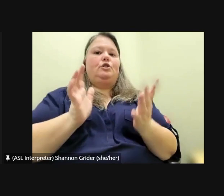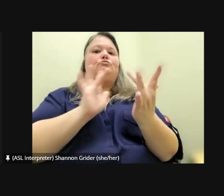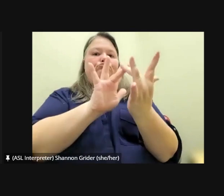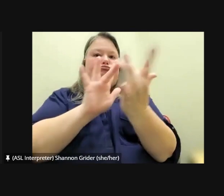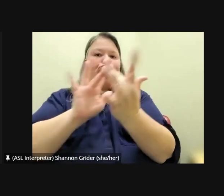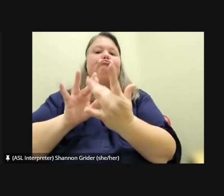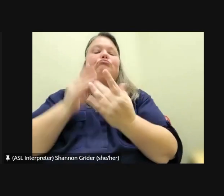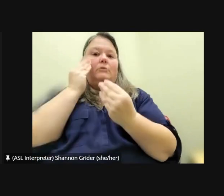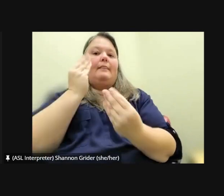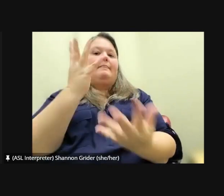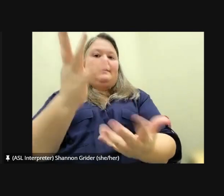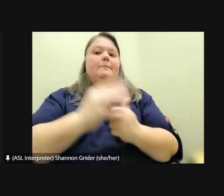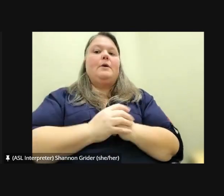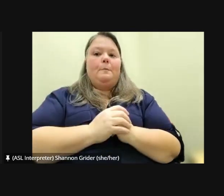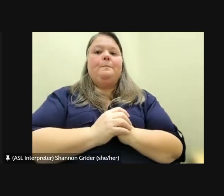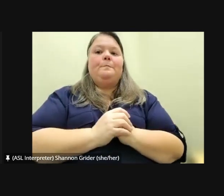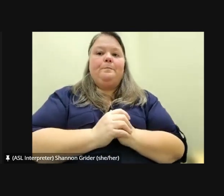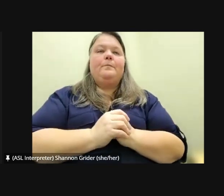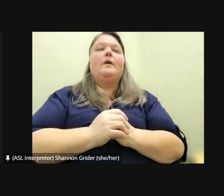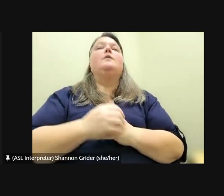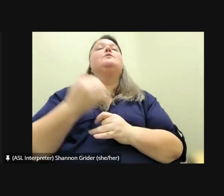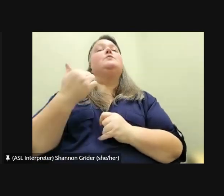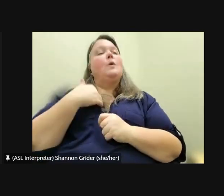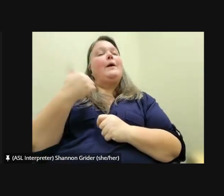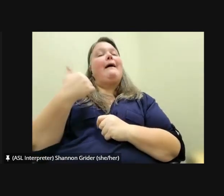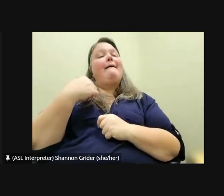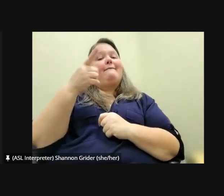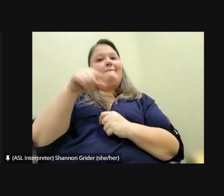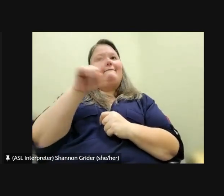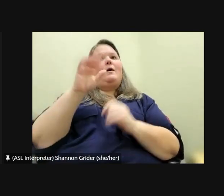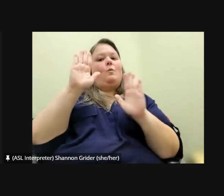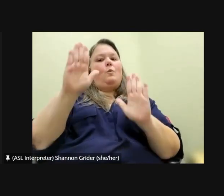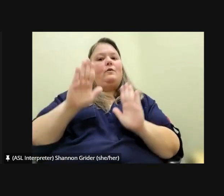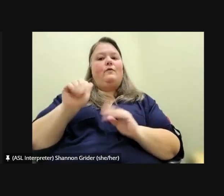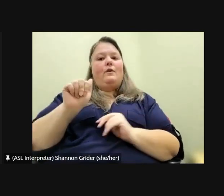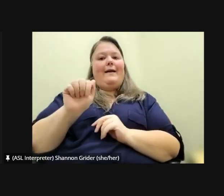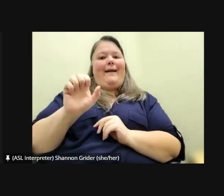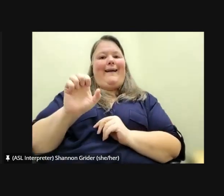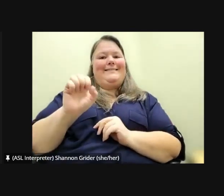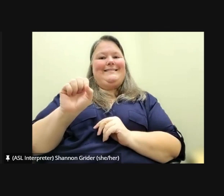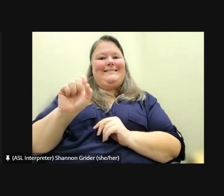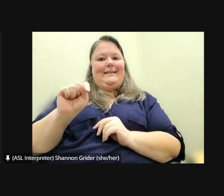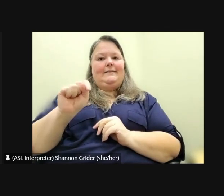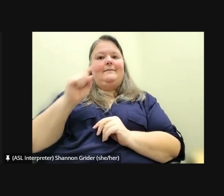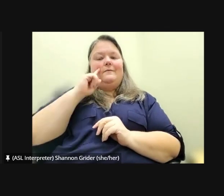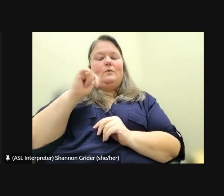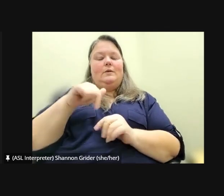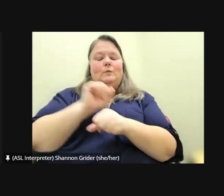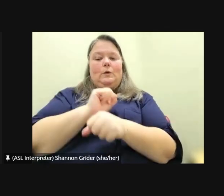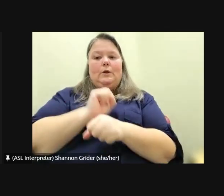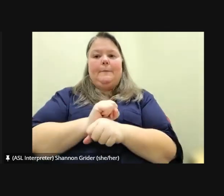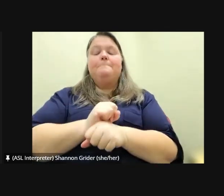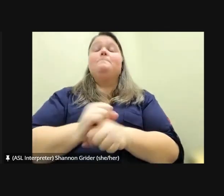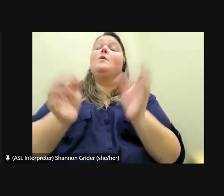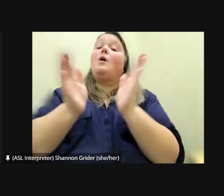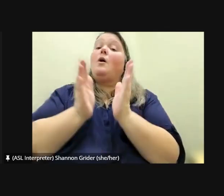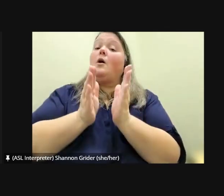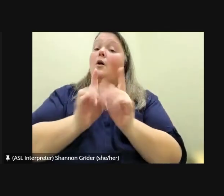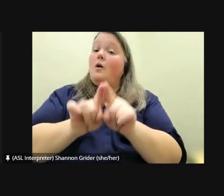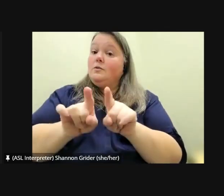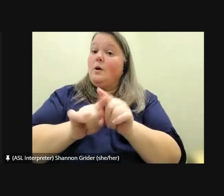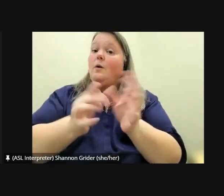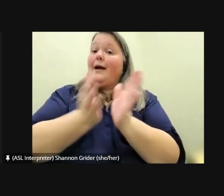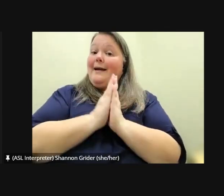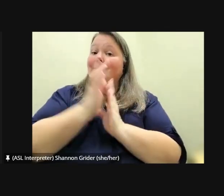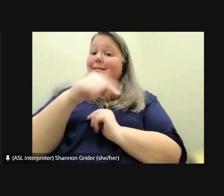the L3 community. So we have them as an incredible asset in this work. We also ask them to help identify for us